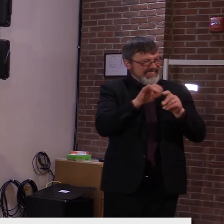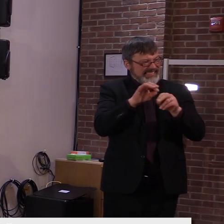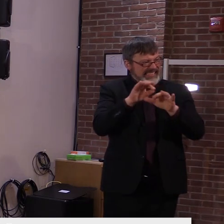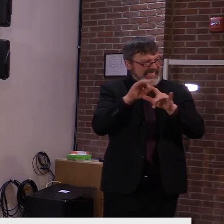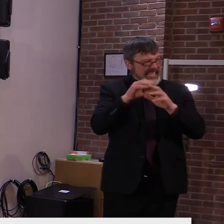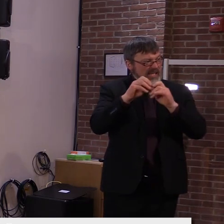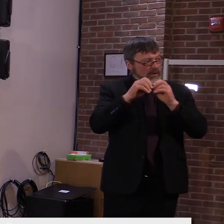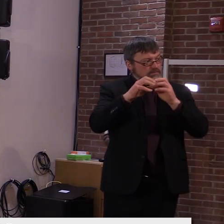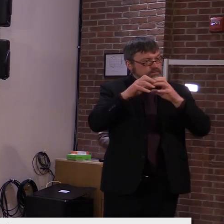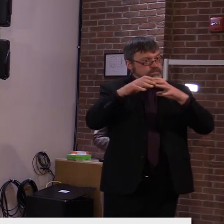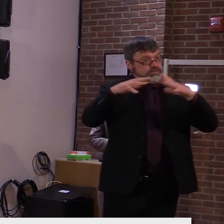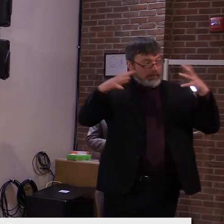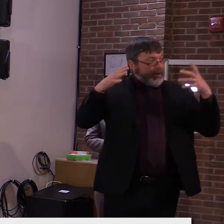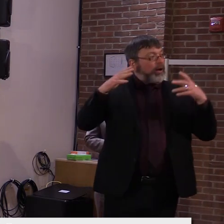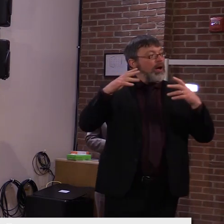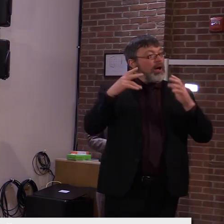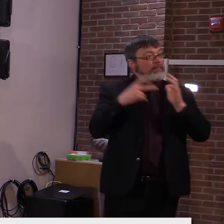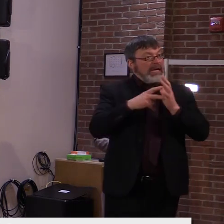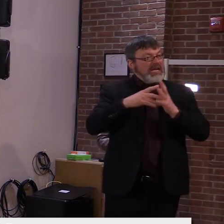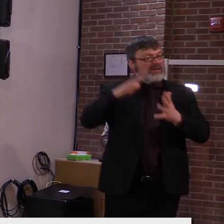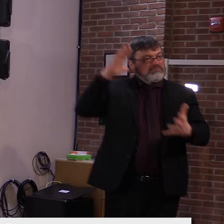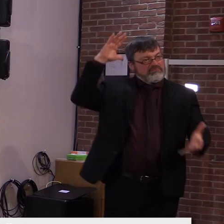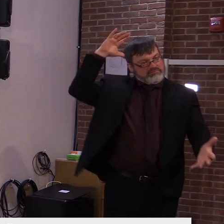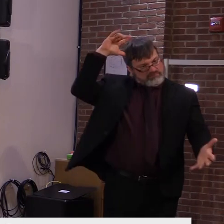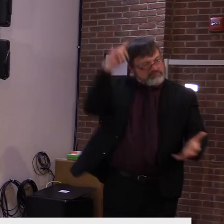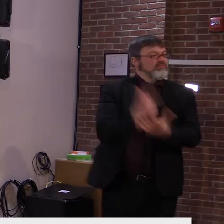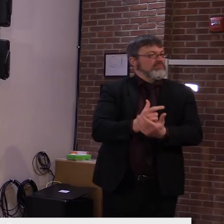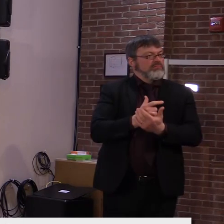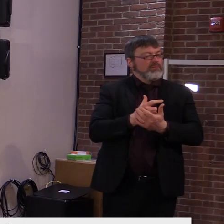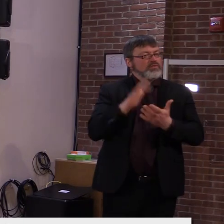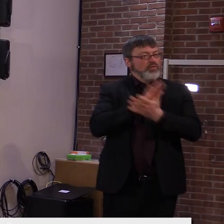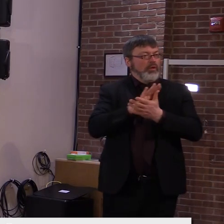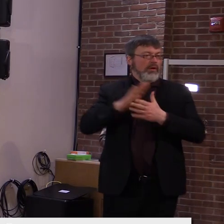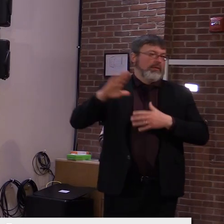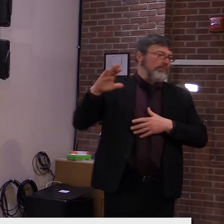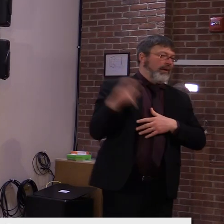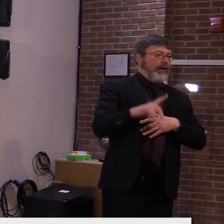that students will resume full in-person learning before the school year ends? No,